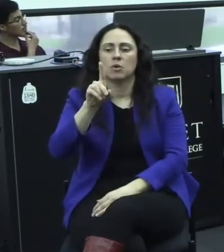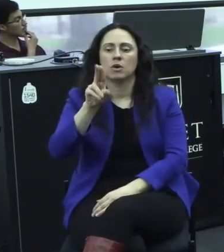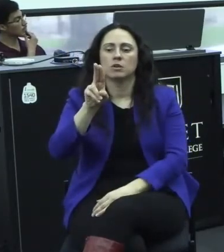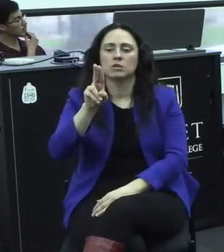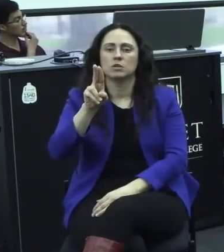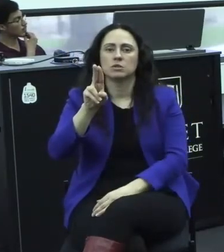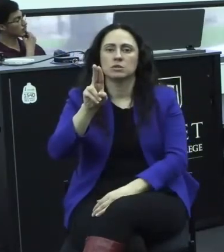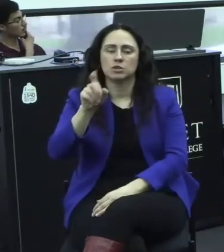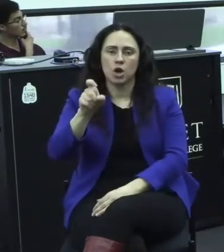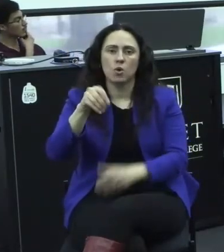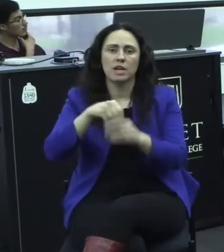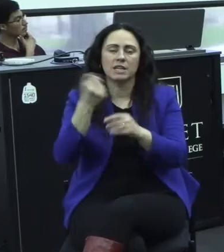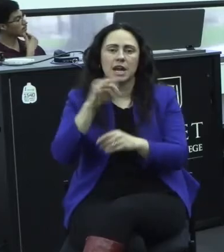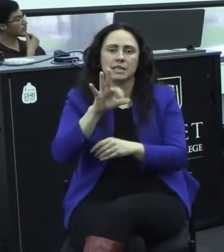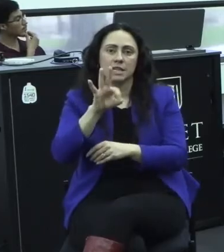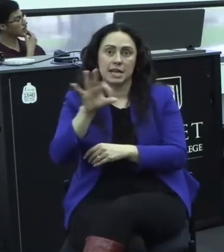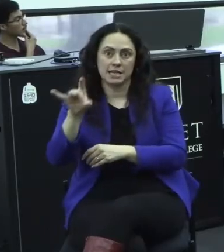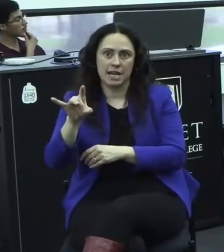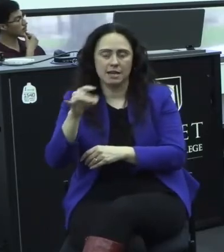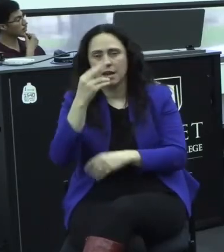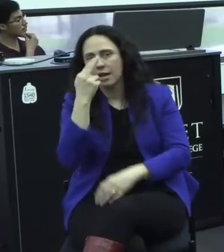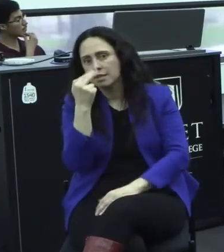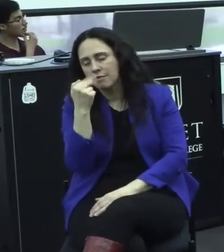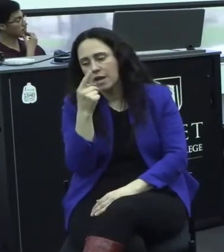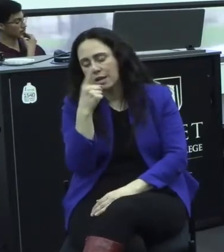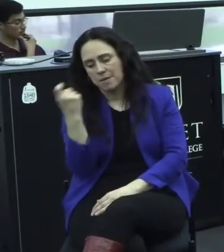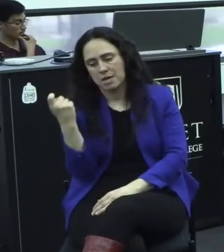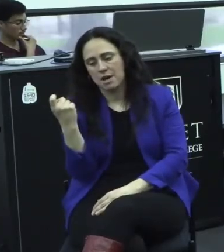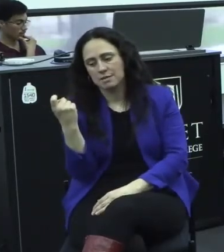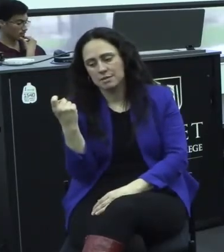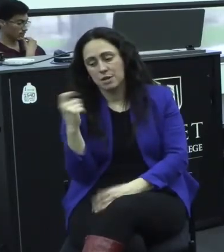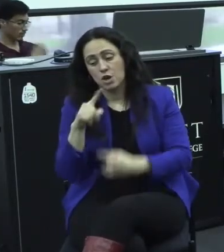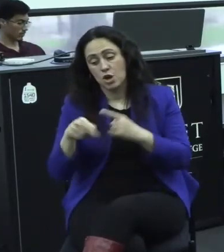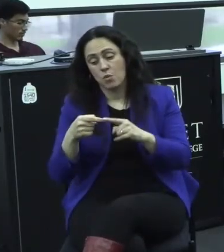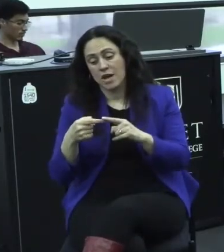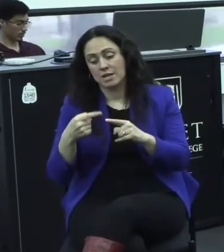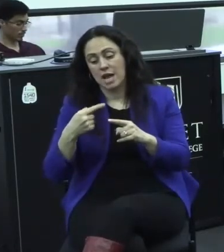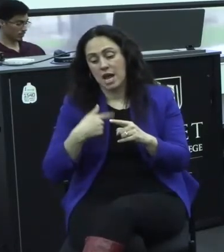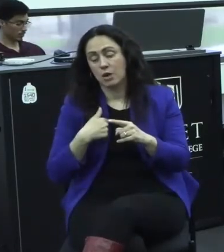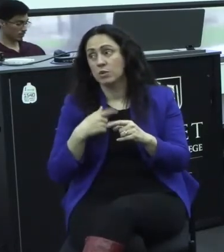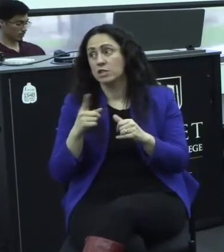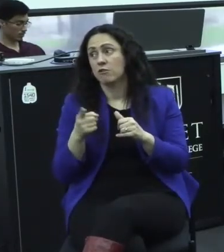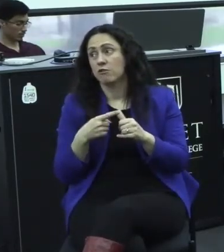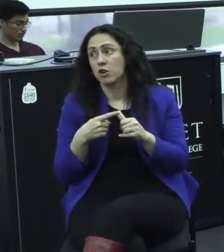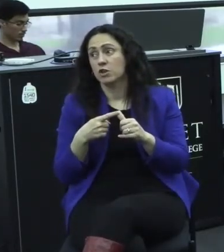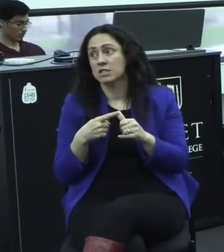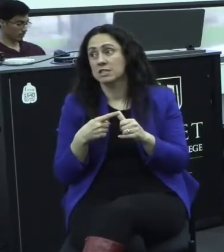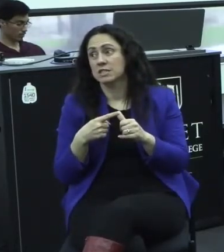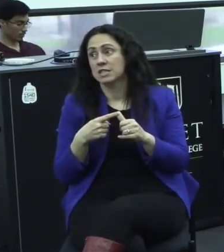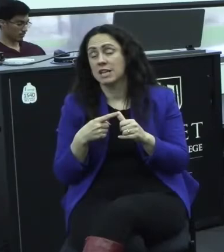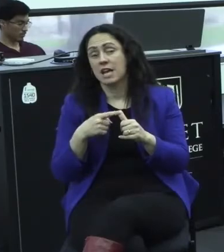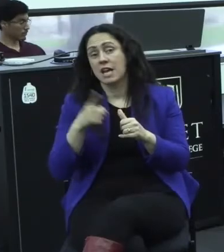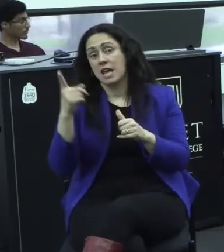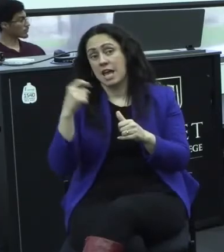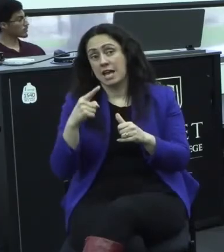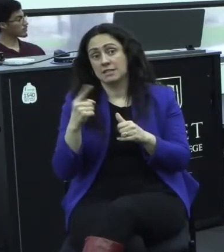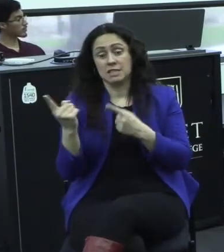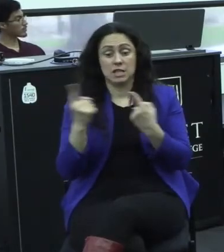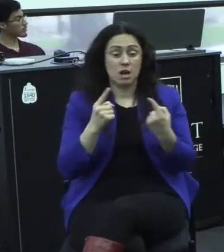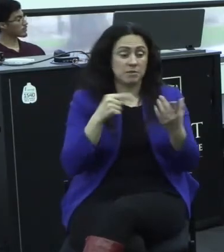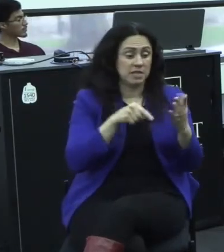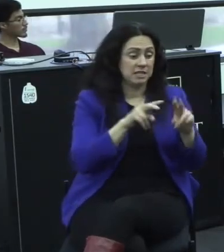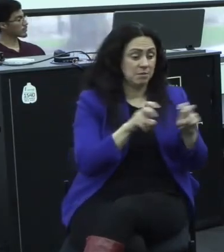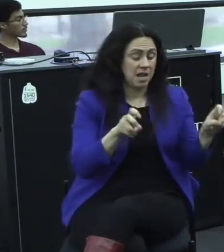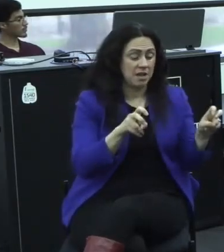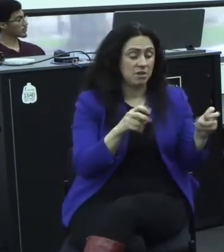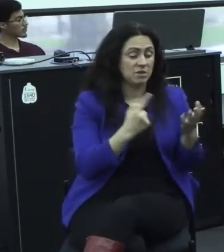1998. And it's funny because when I was first asked to be on this panel and kind of talk about a couple